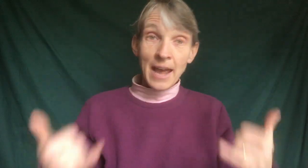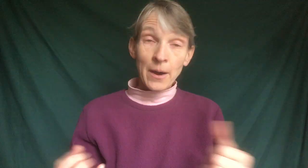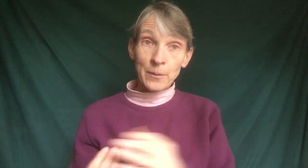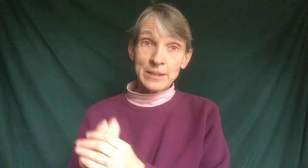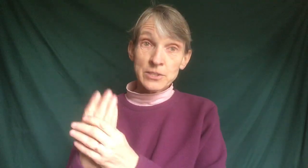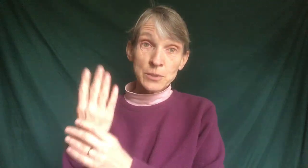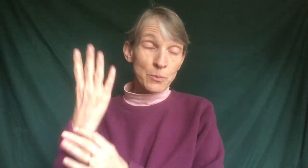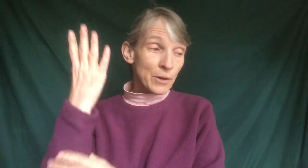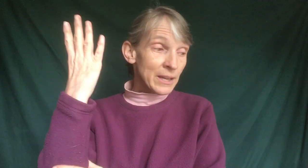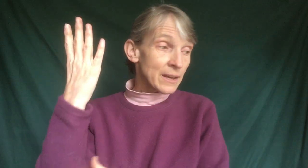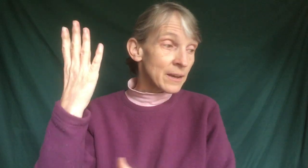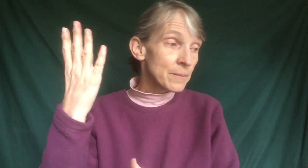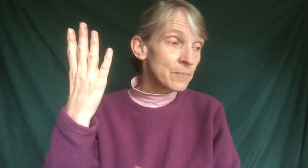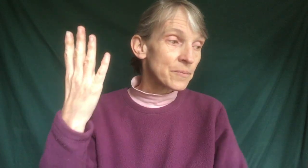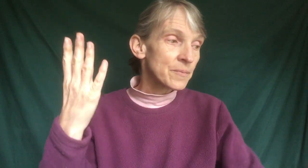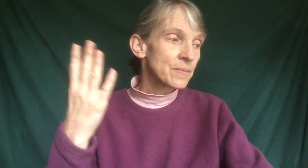Now it is spring.